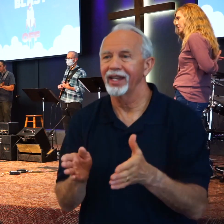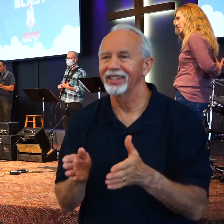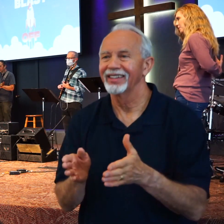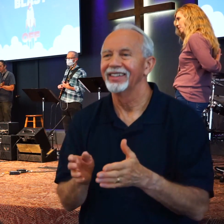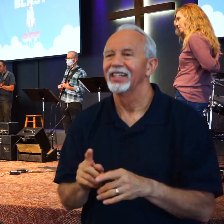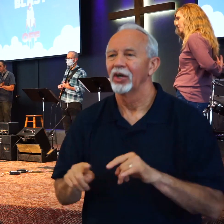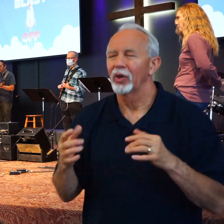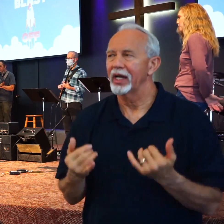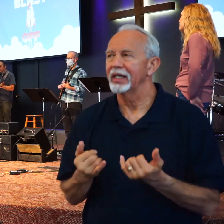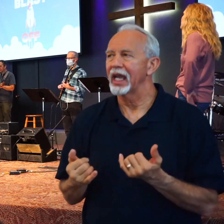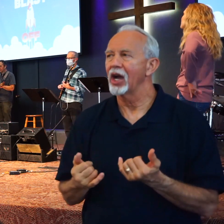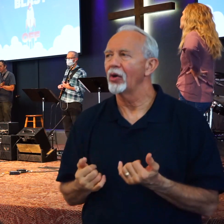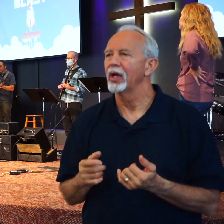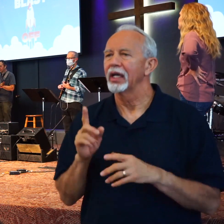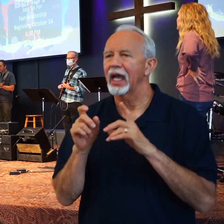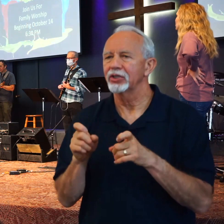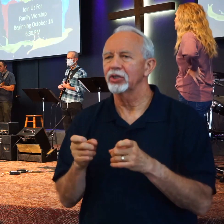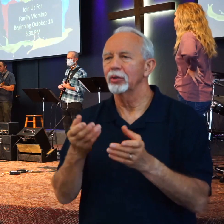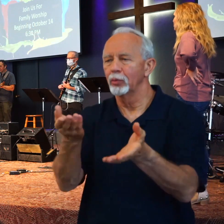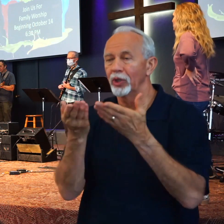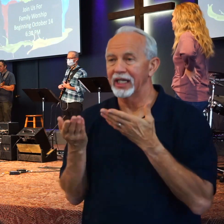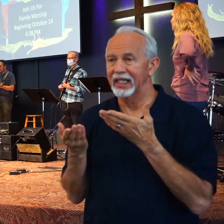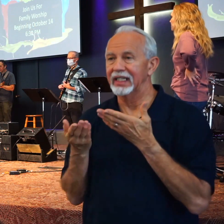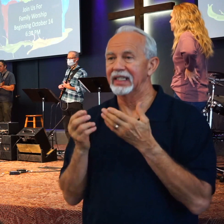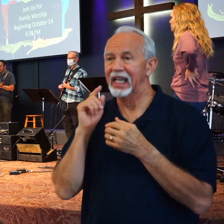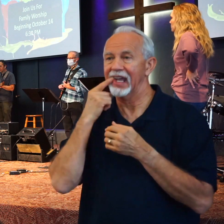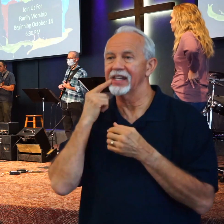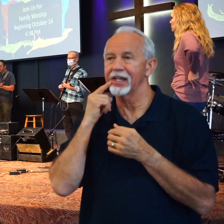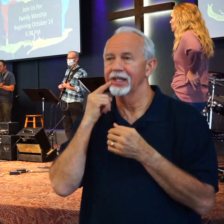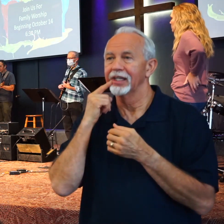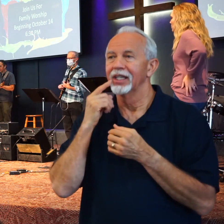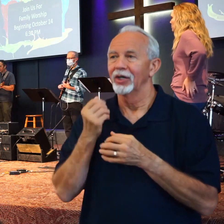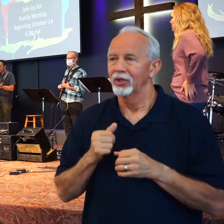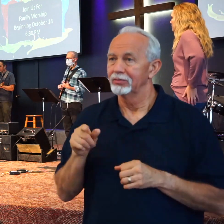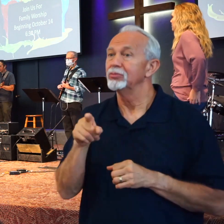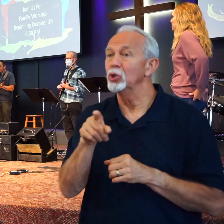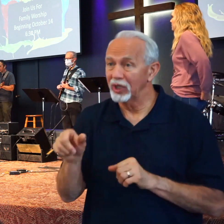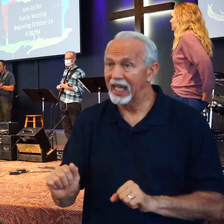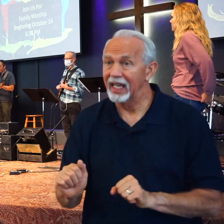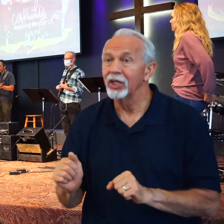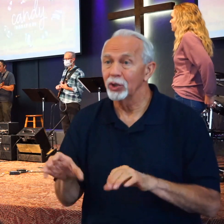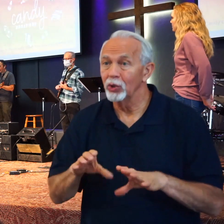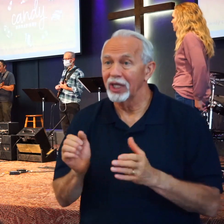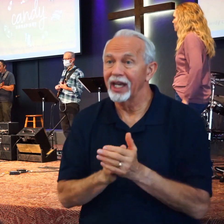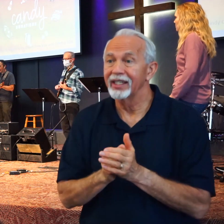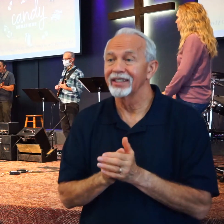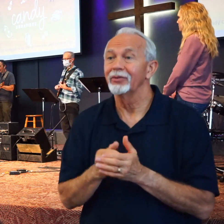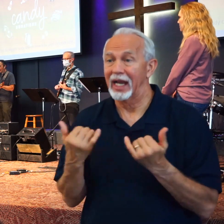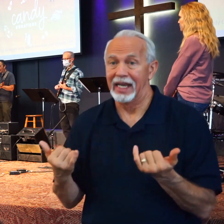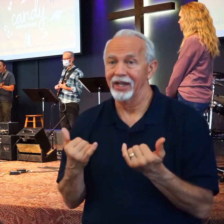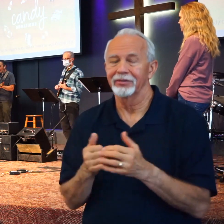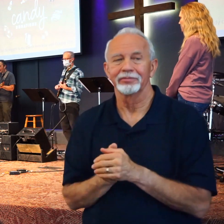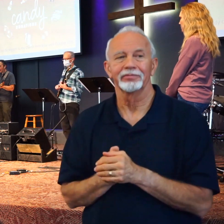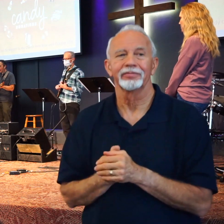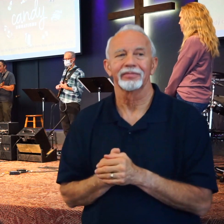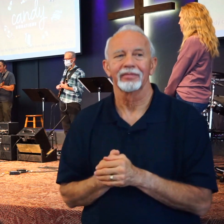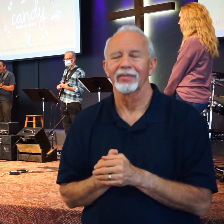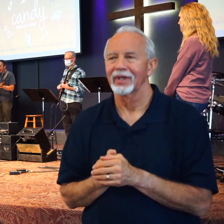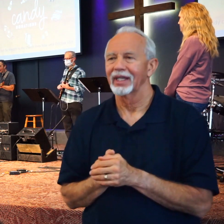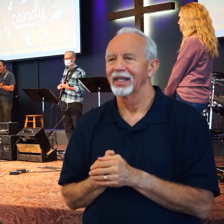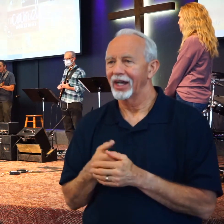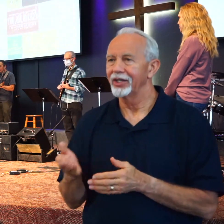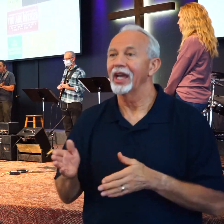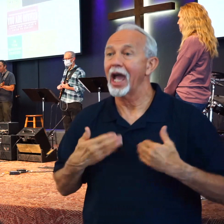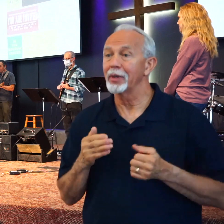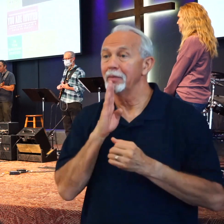we would invite you to go ahead and be bringing in candy, because that's something we can do right now to get ready for that event. Have you been glad to be